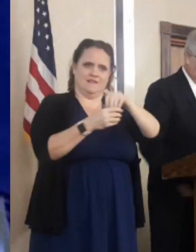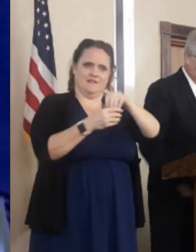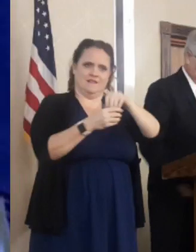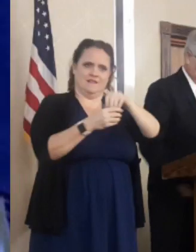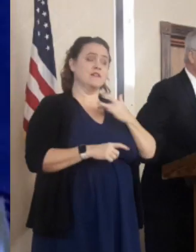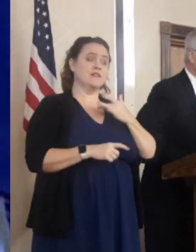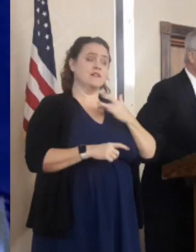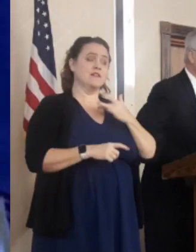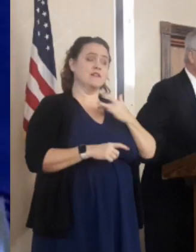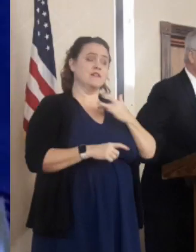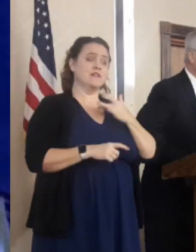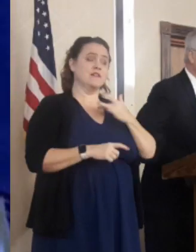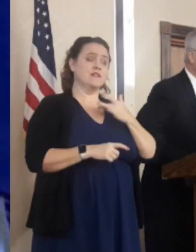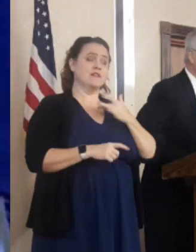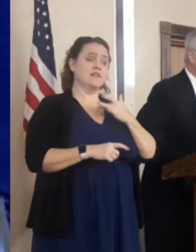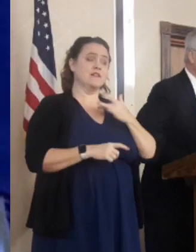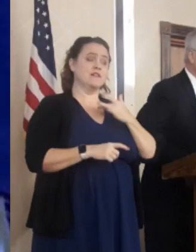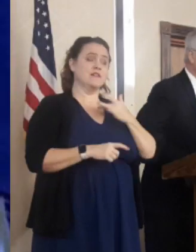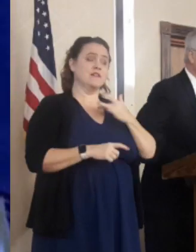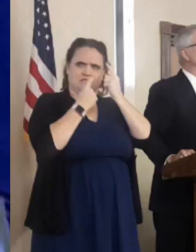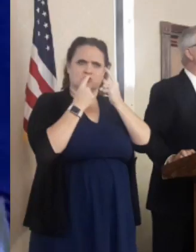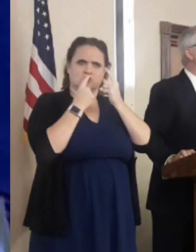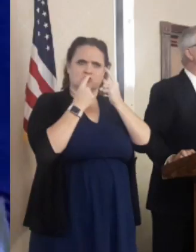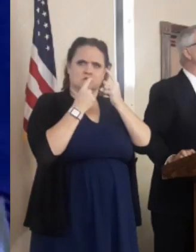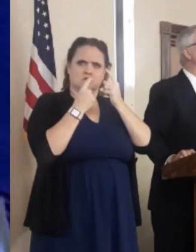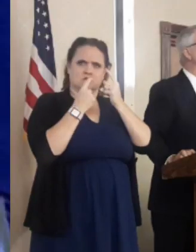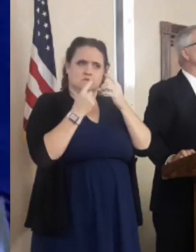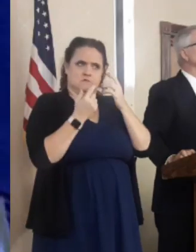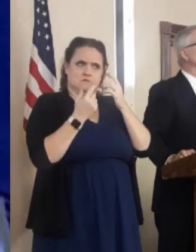consideration, and there was a purpose in doing that when we have